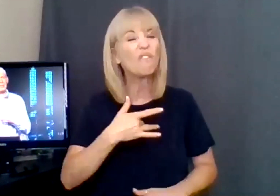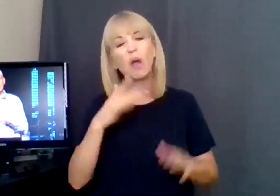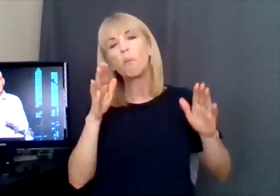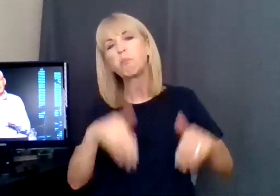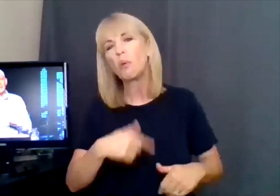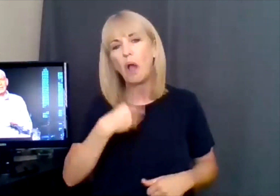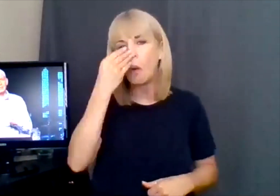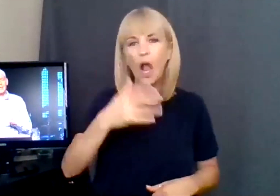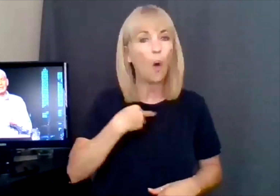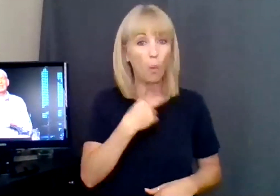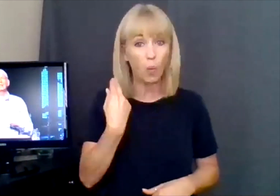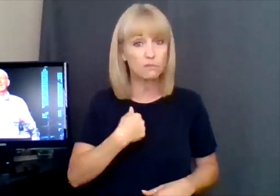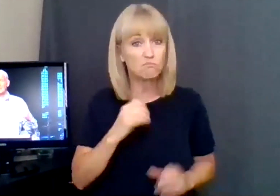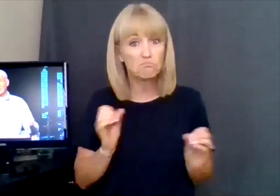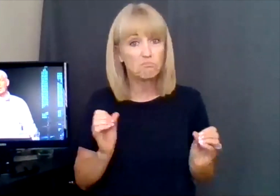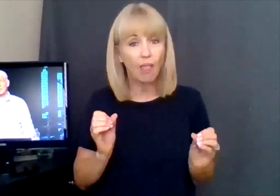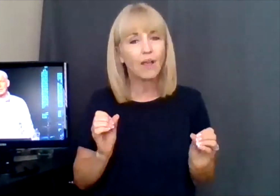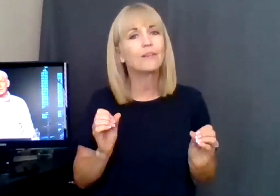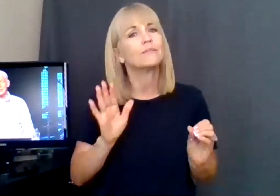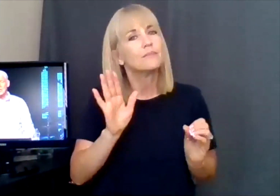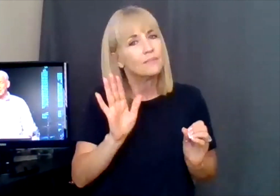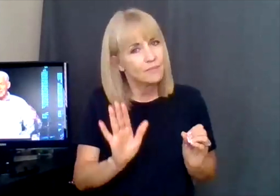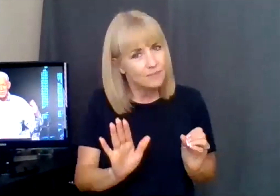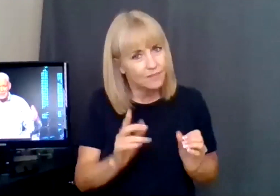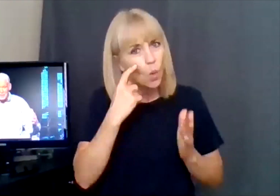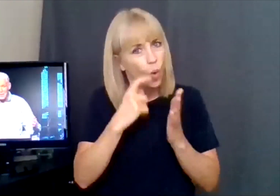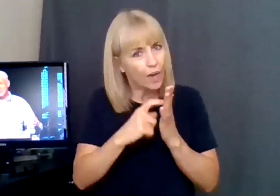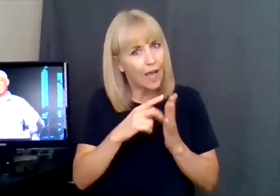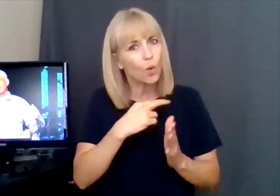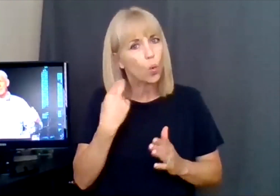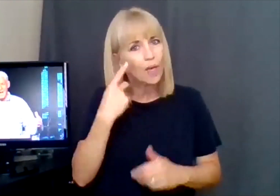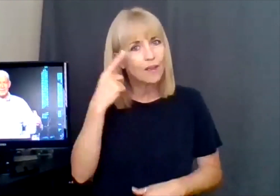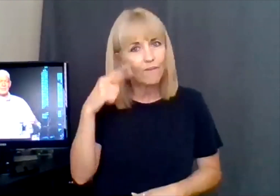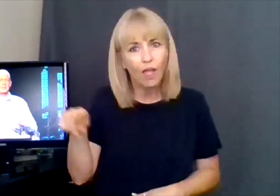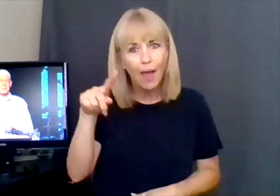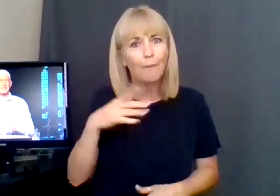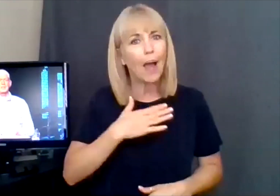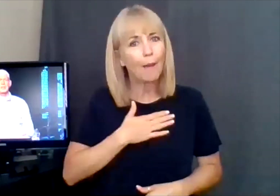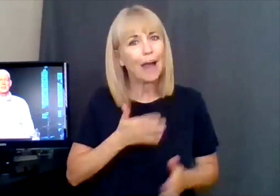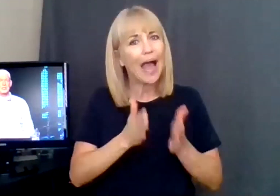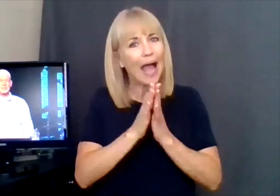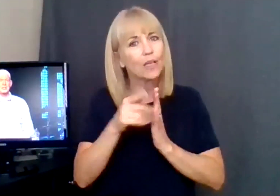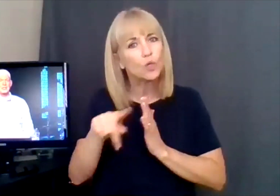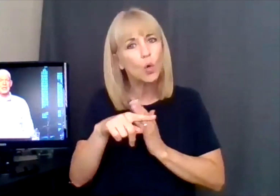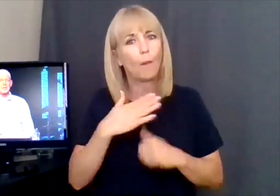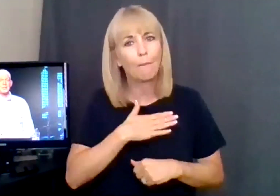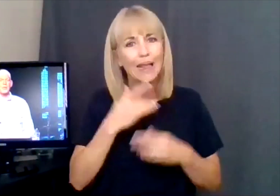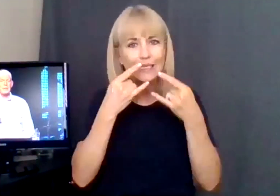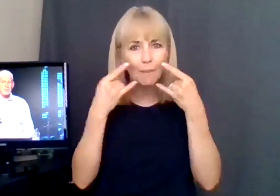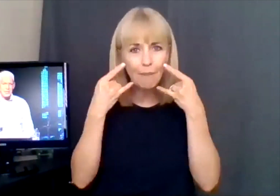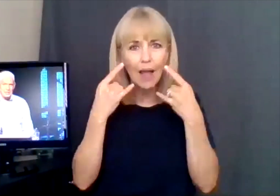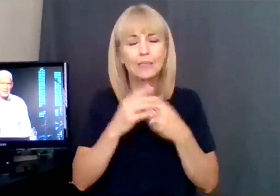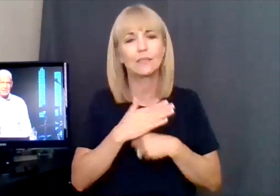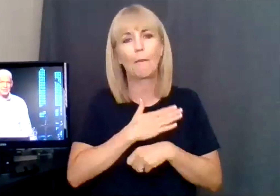great for you, you don't feel like it is, recognize it is for others. And so we're going to strongly encourage you to wear a mask and to respect the distancing because we